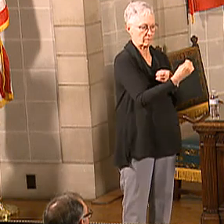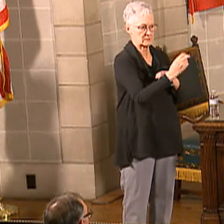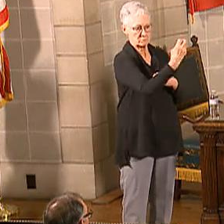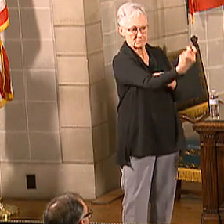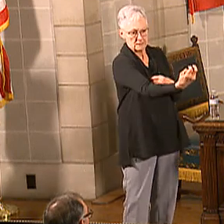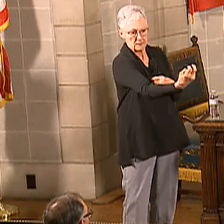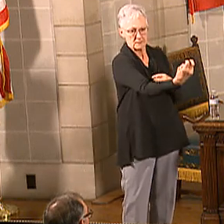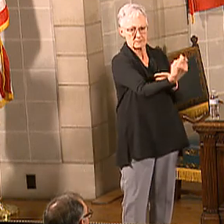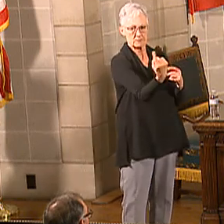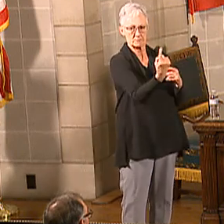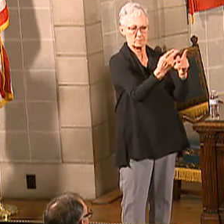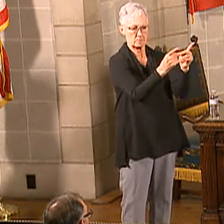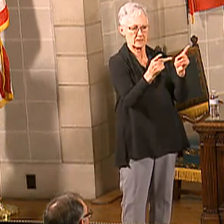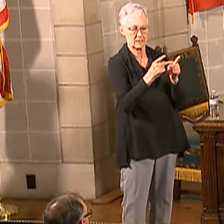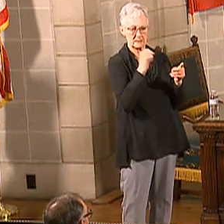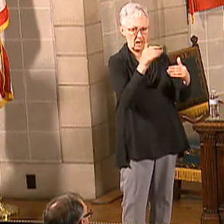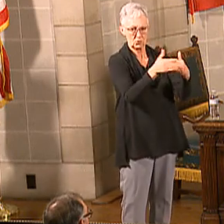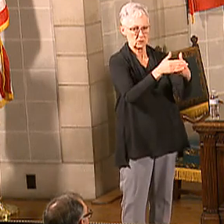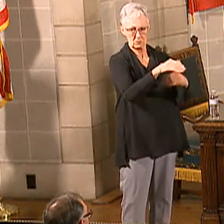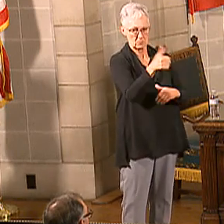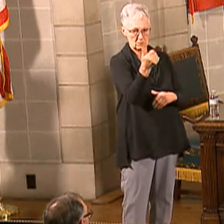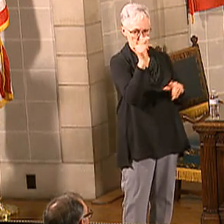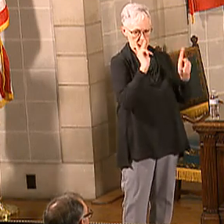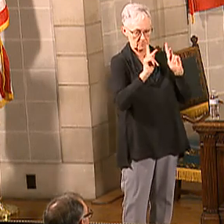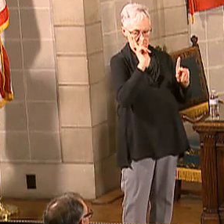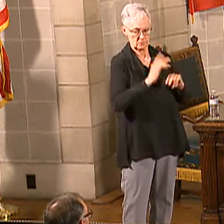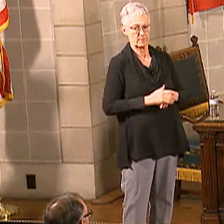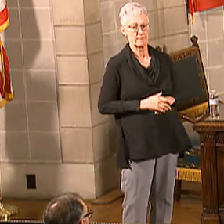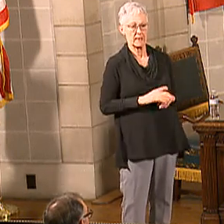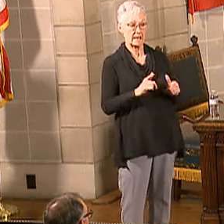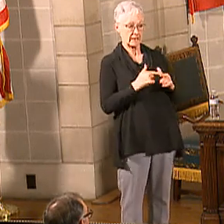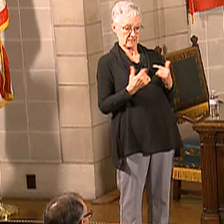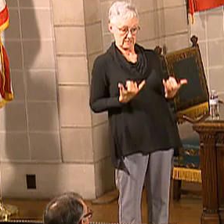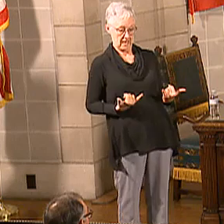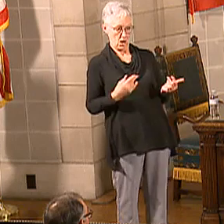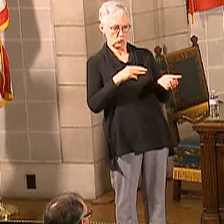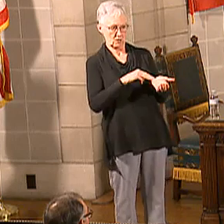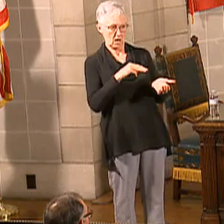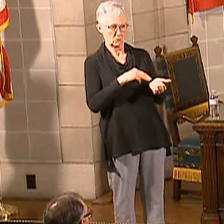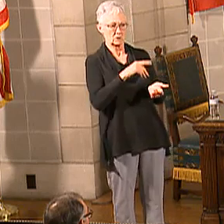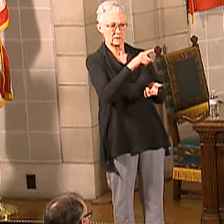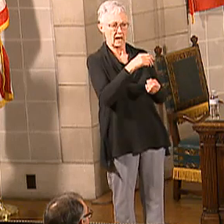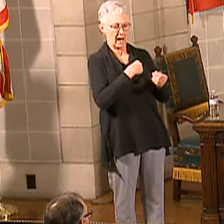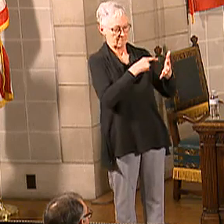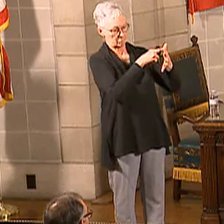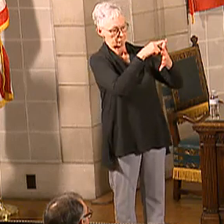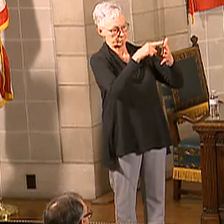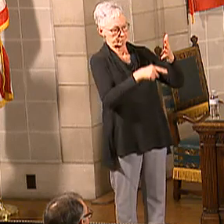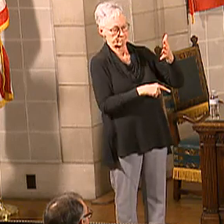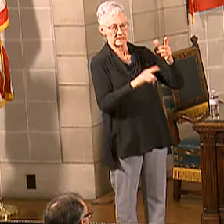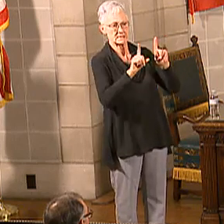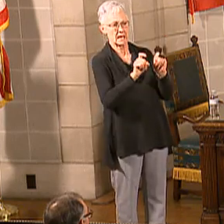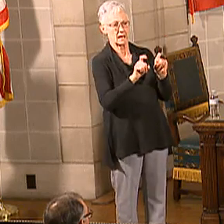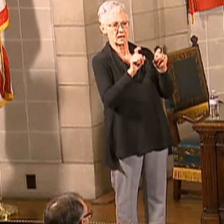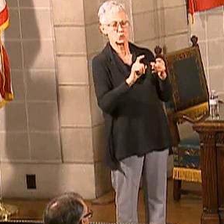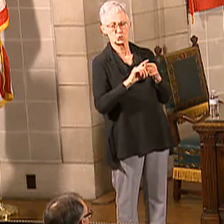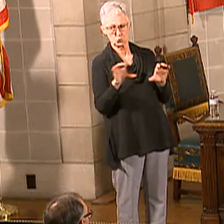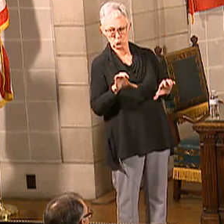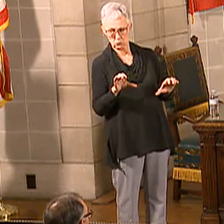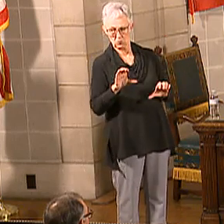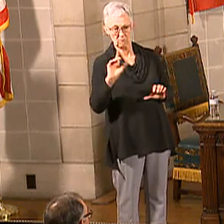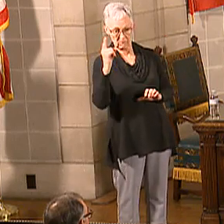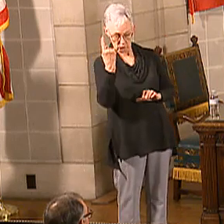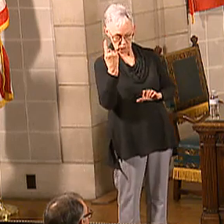provider will have the option of doing that respiratory panel we talked about before, but it will now be optional. This is part of the ways we're expanding the testing, to give the